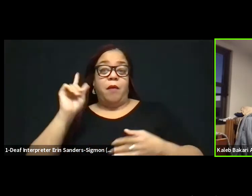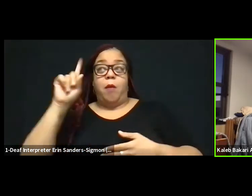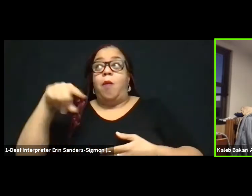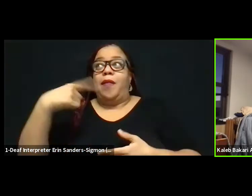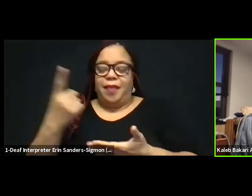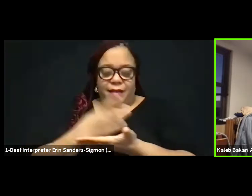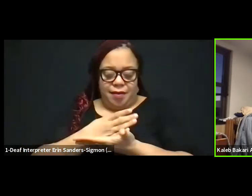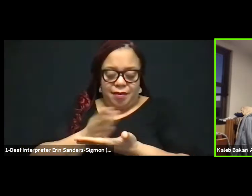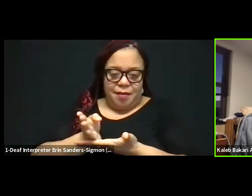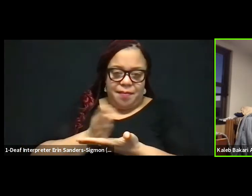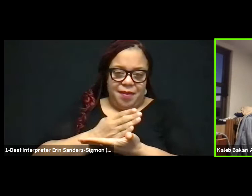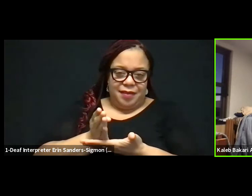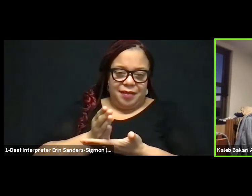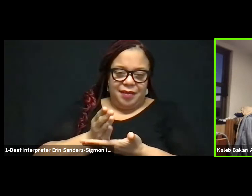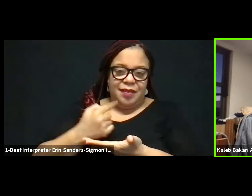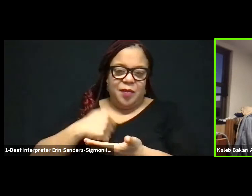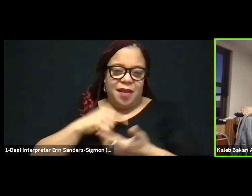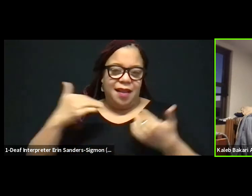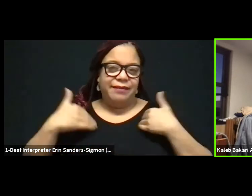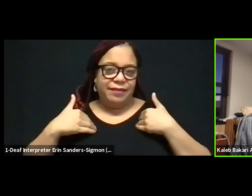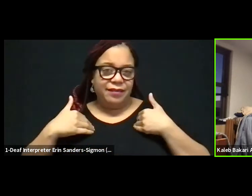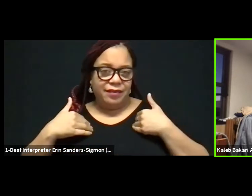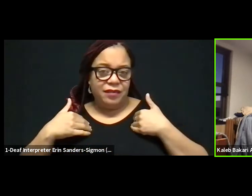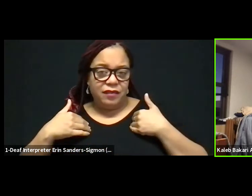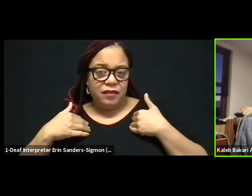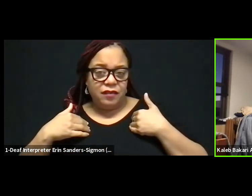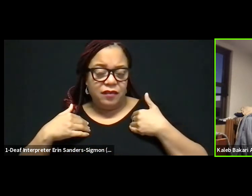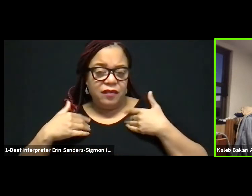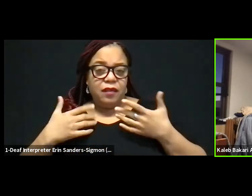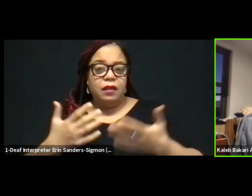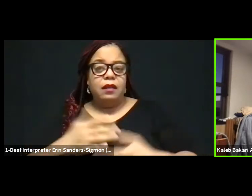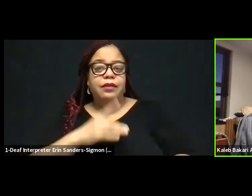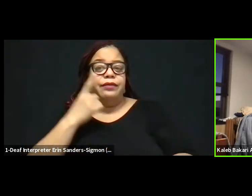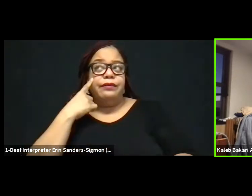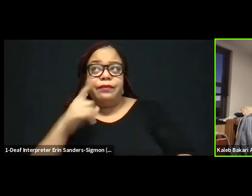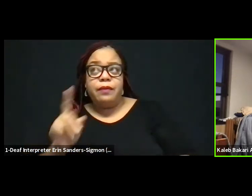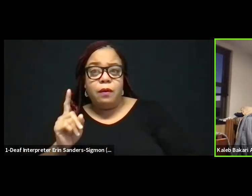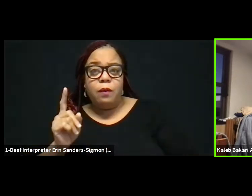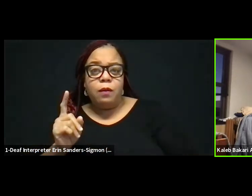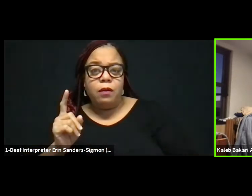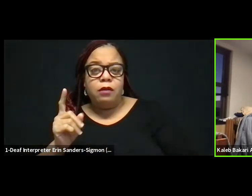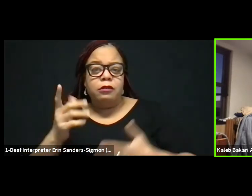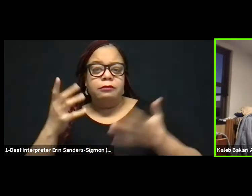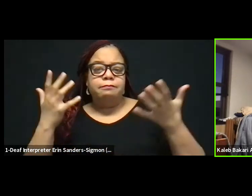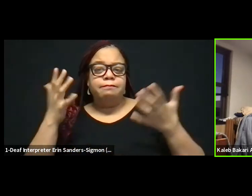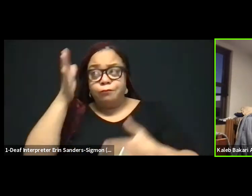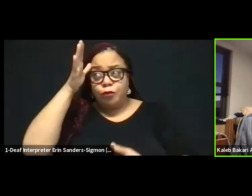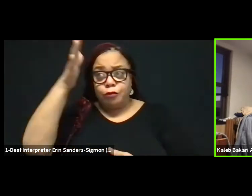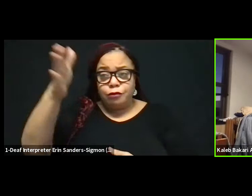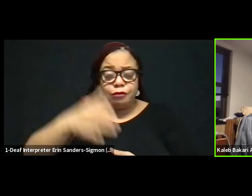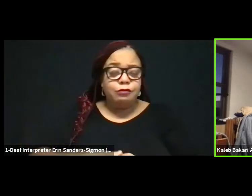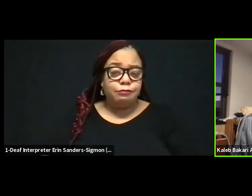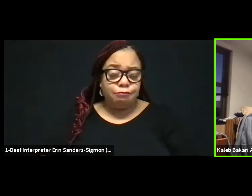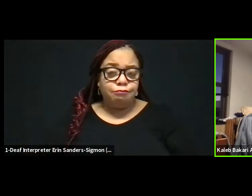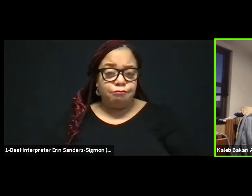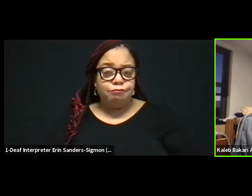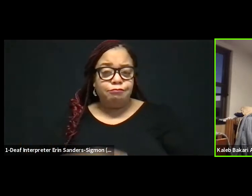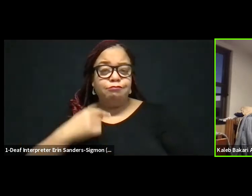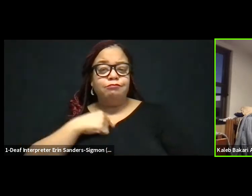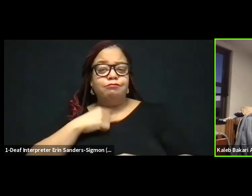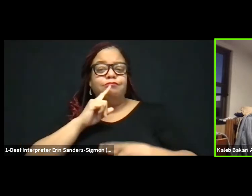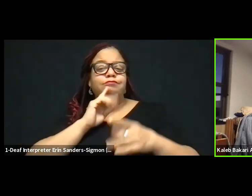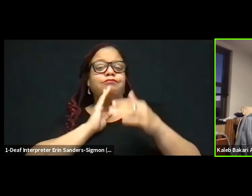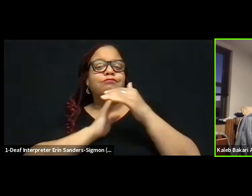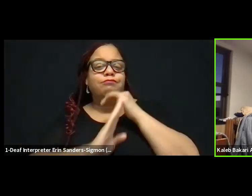be a student of abolition. I'm humbled to be around so many and learn from so many